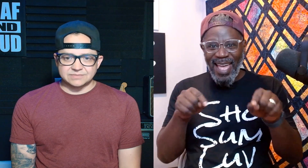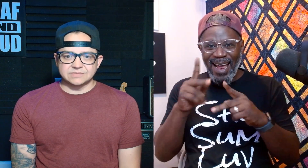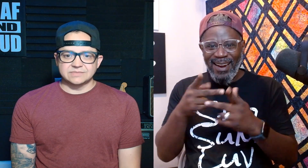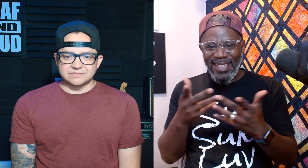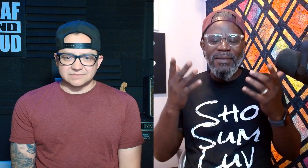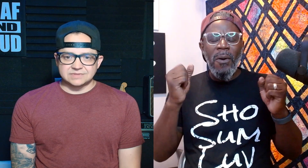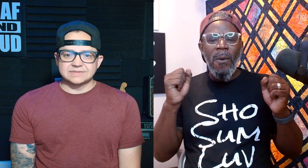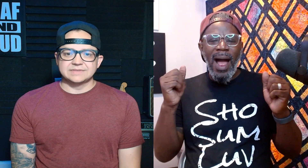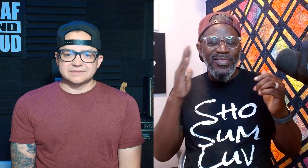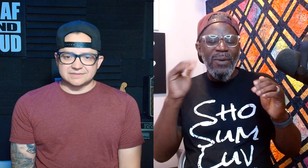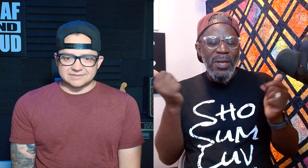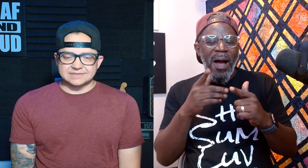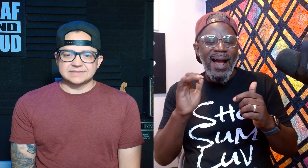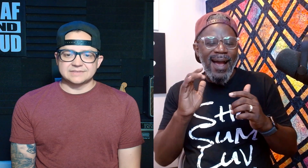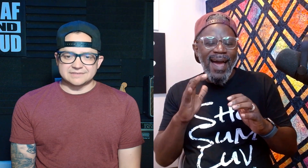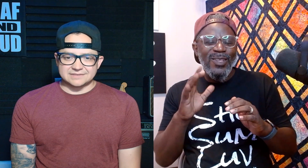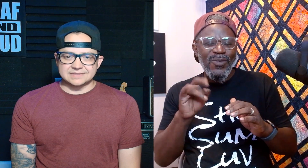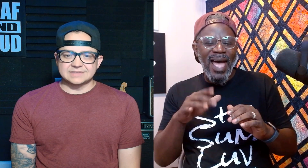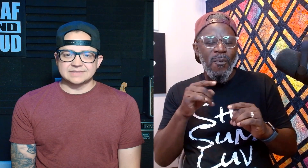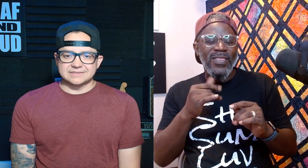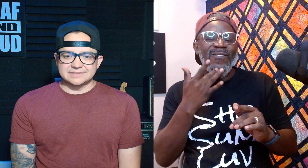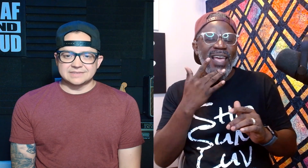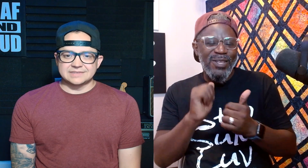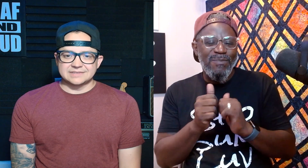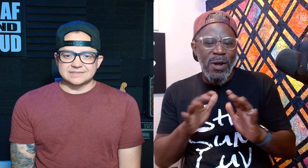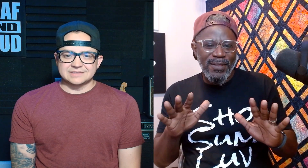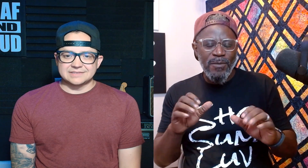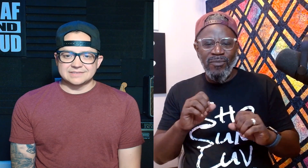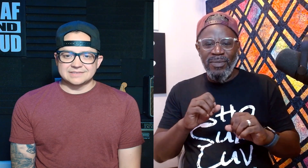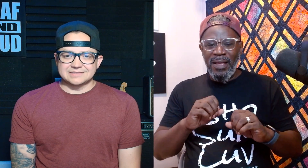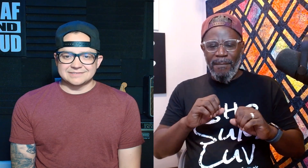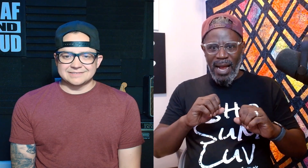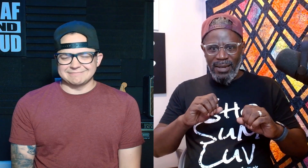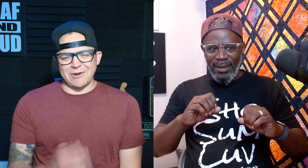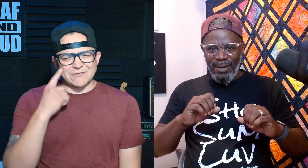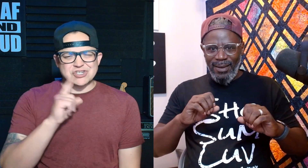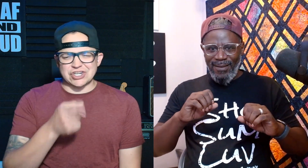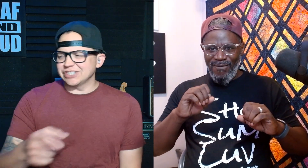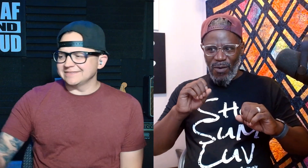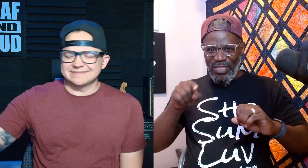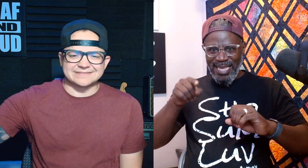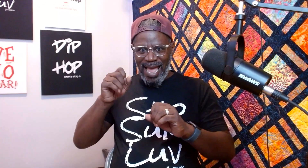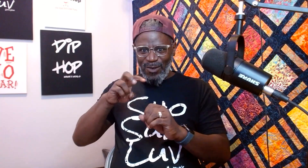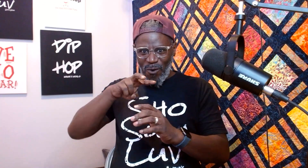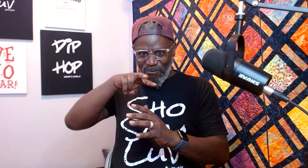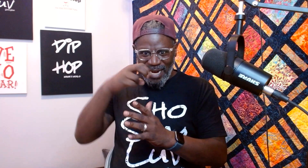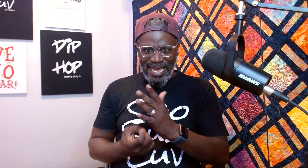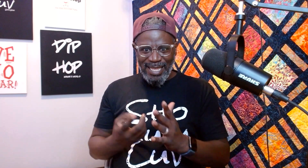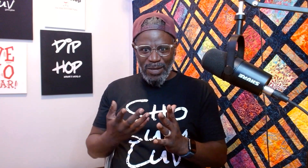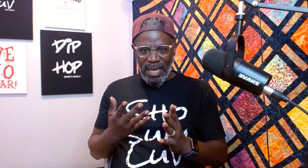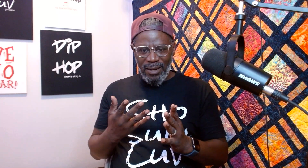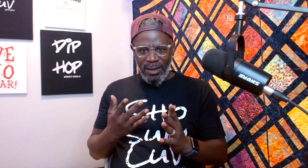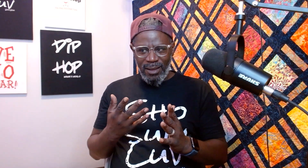this or that kind of thing. I think we all kind of do that with our favorite sports. But for sure. But these guys who are